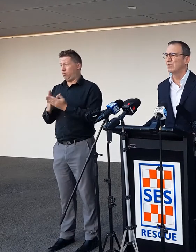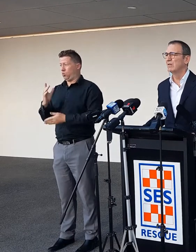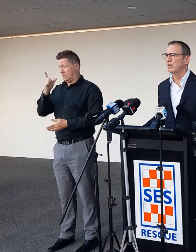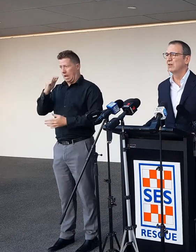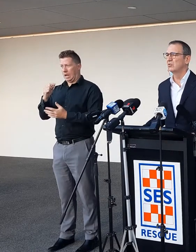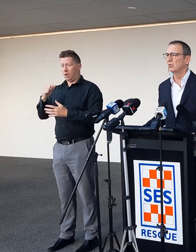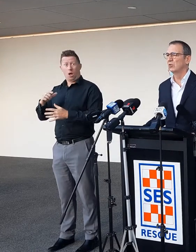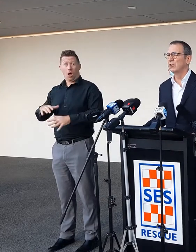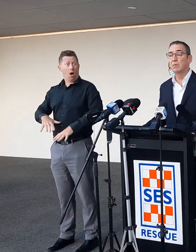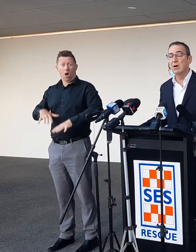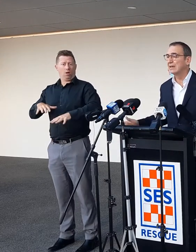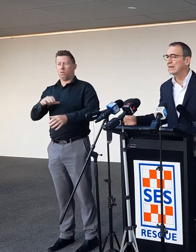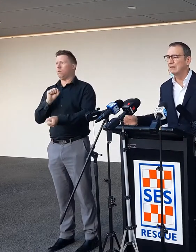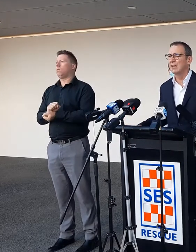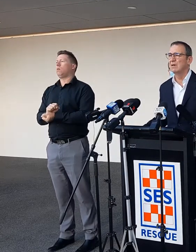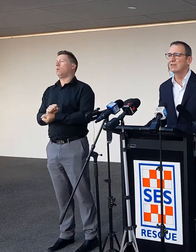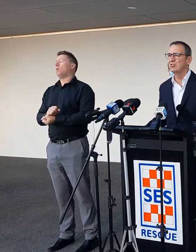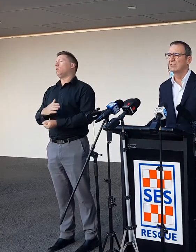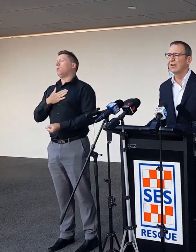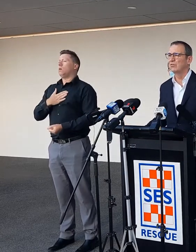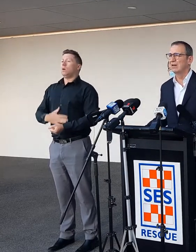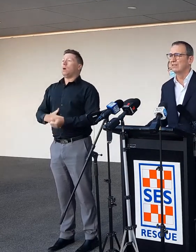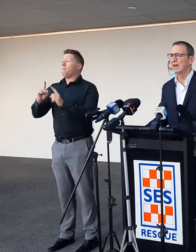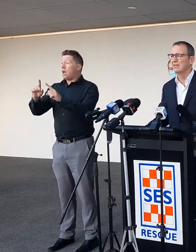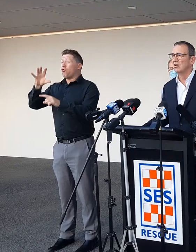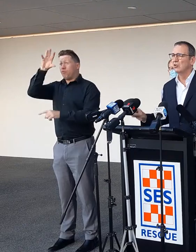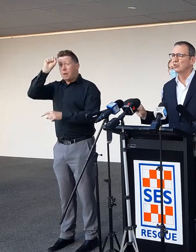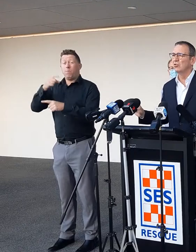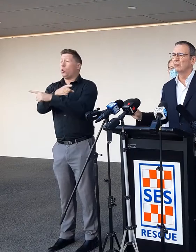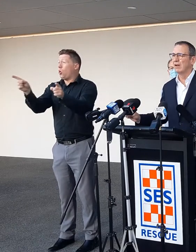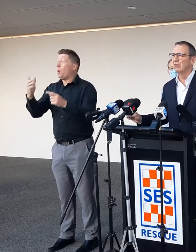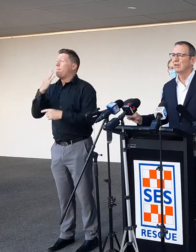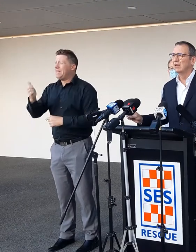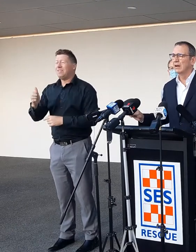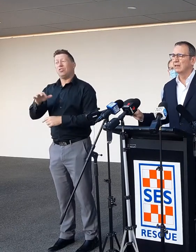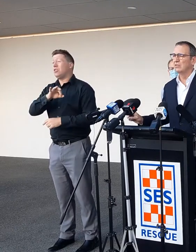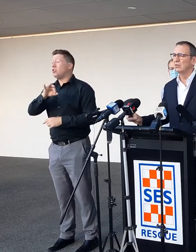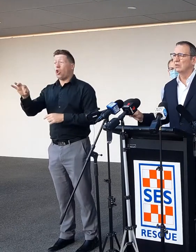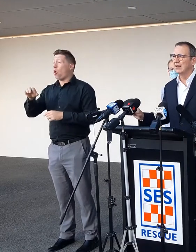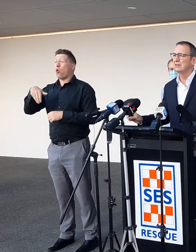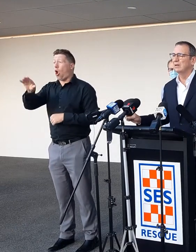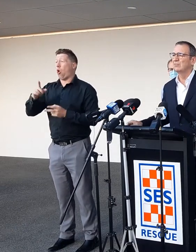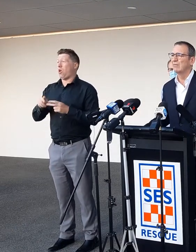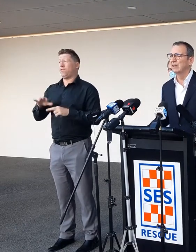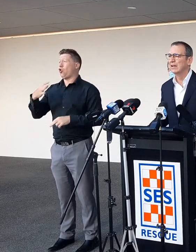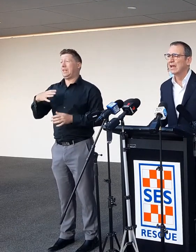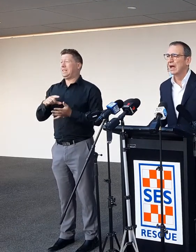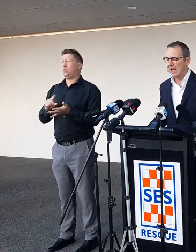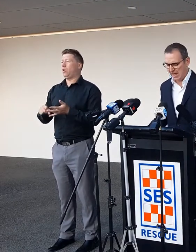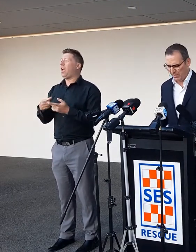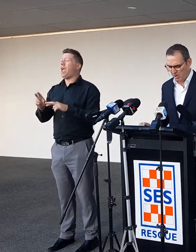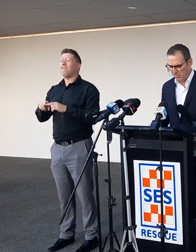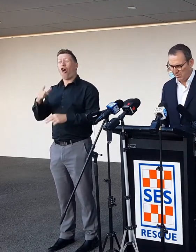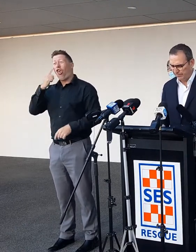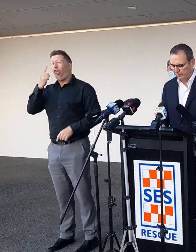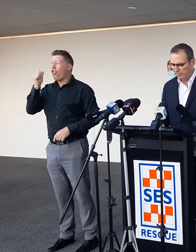at very, very short notice. But my key message to South Australians today is do not travel unless you need to be travelling